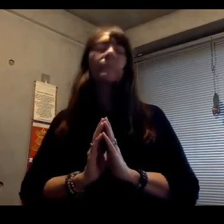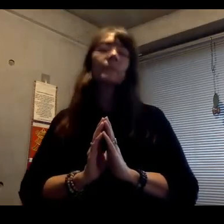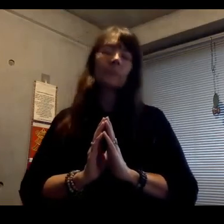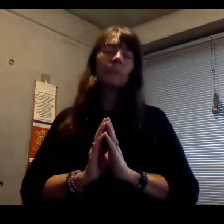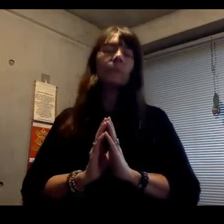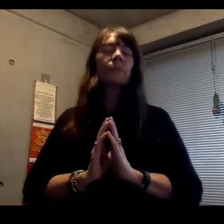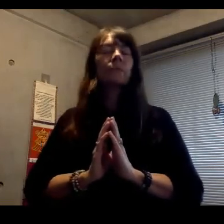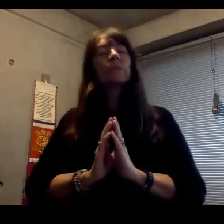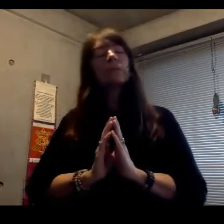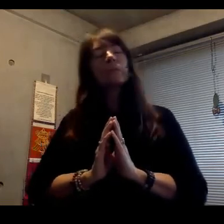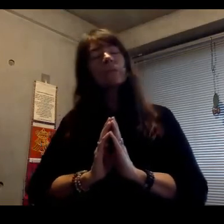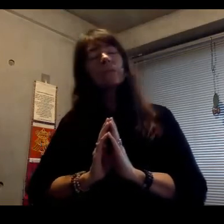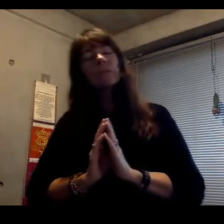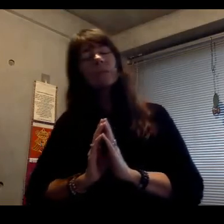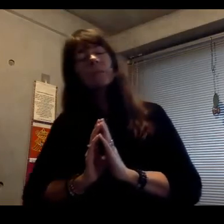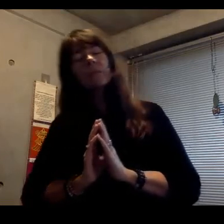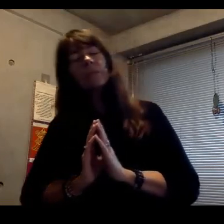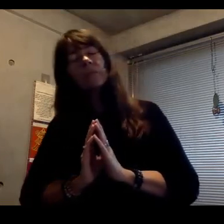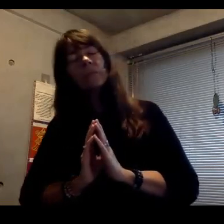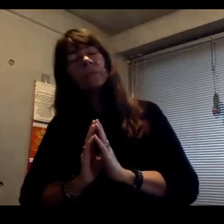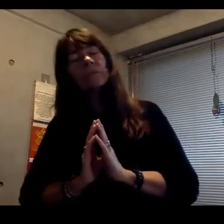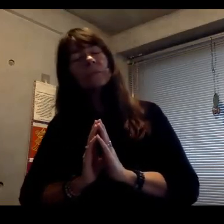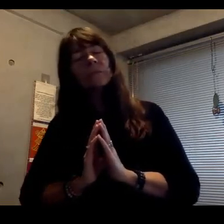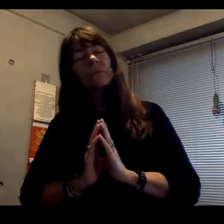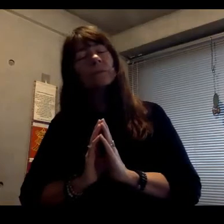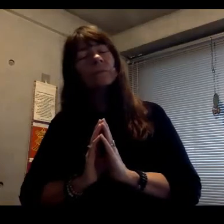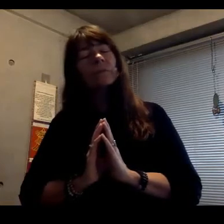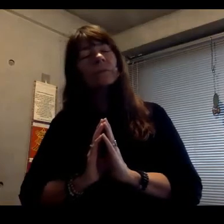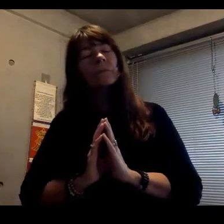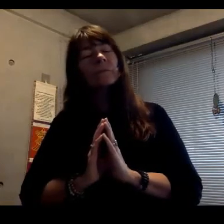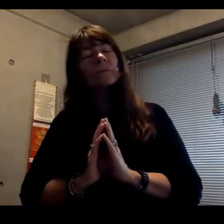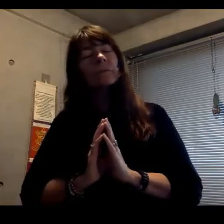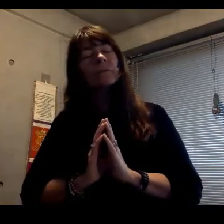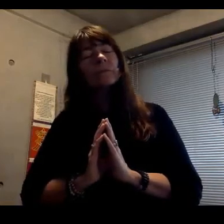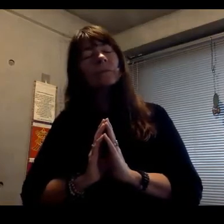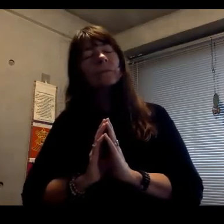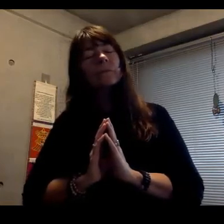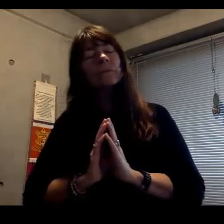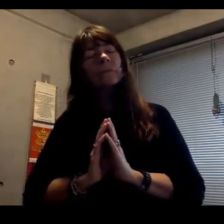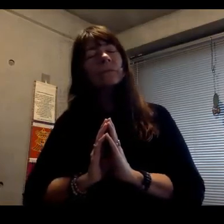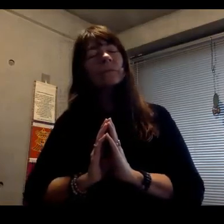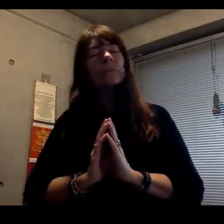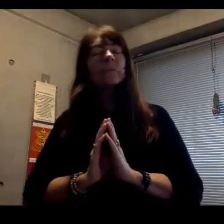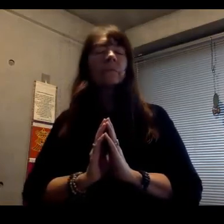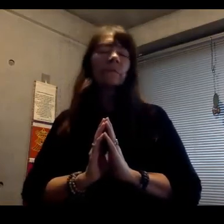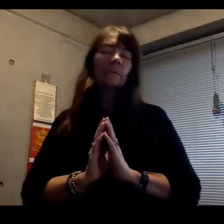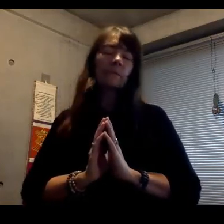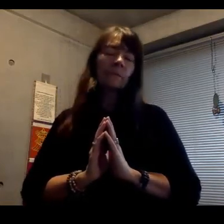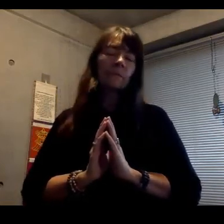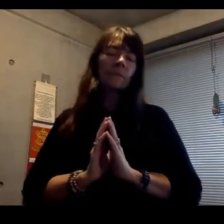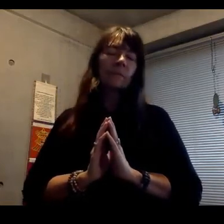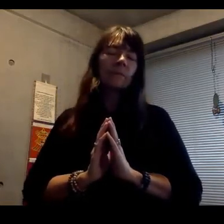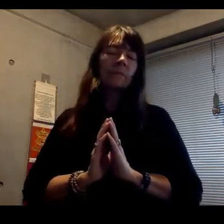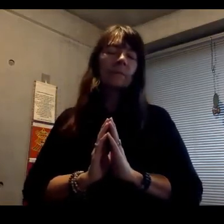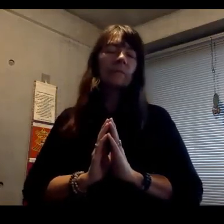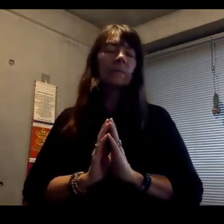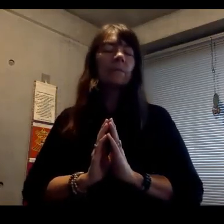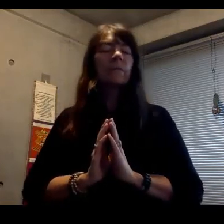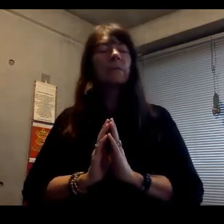now. I'm loving the opportunity to spend my time to do things like this